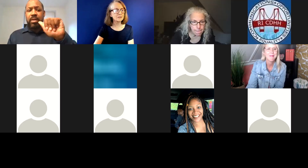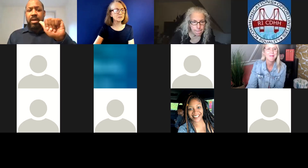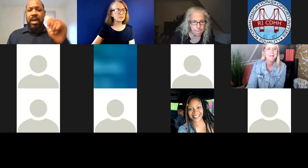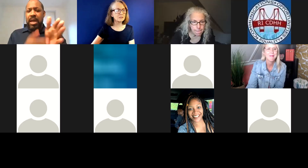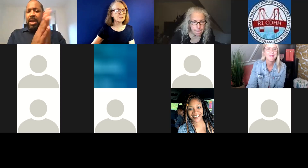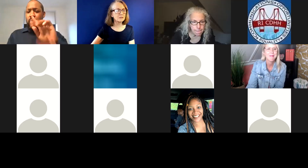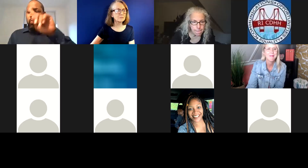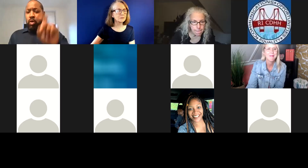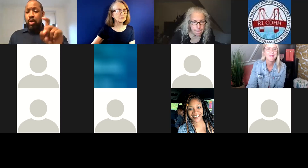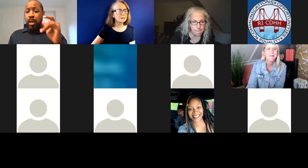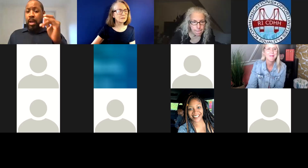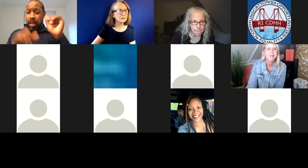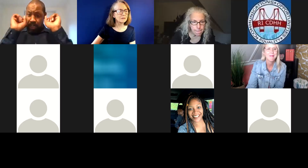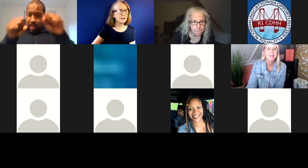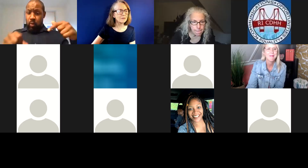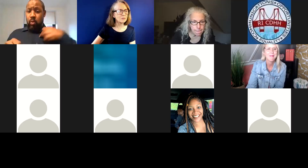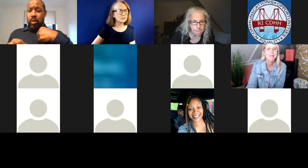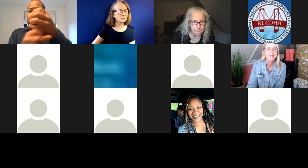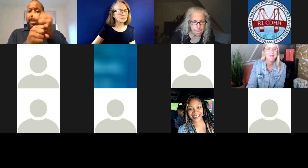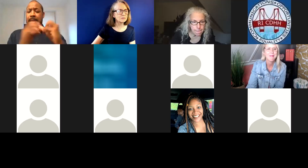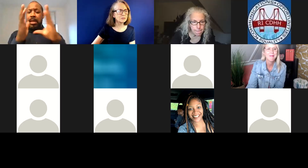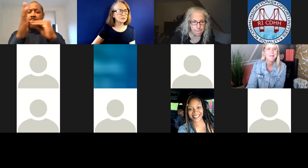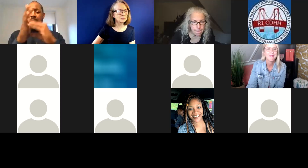Actually, I have a question for you.